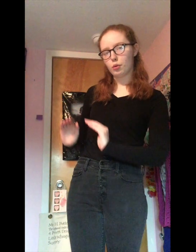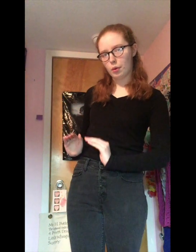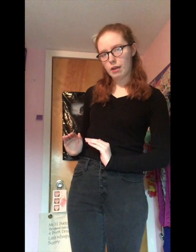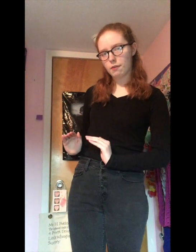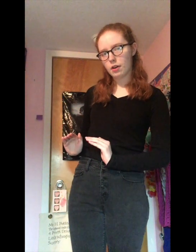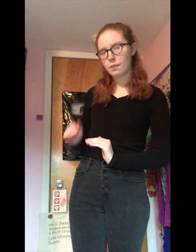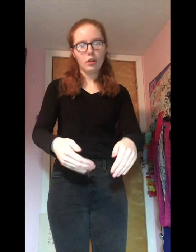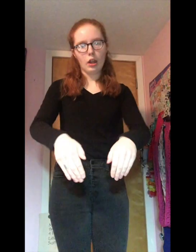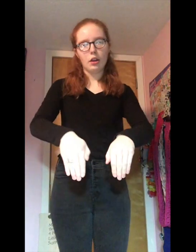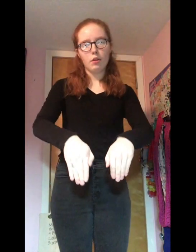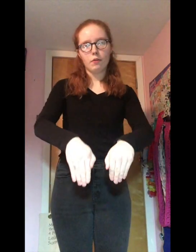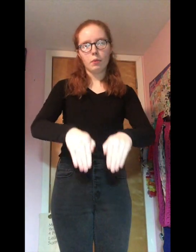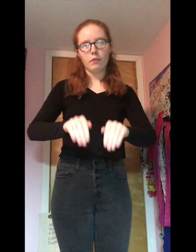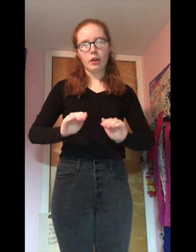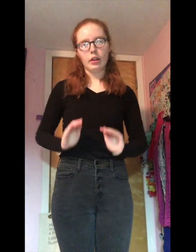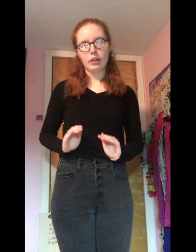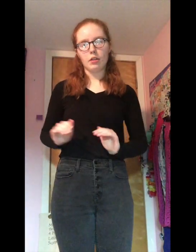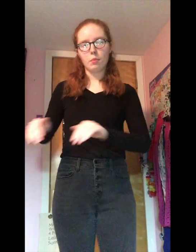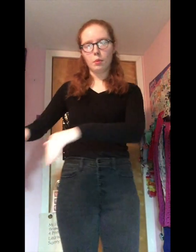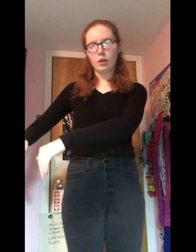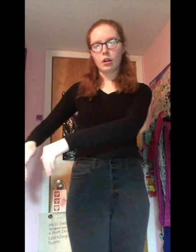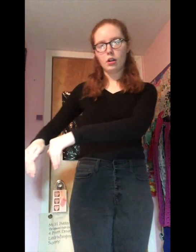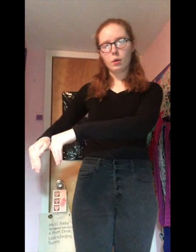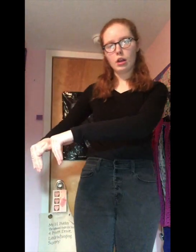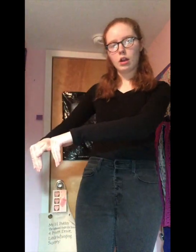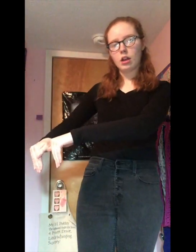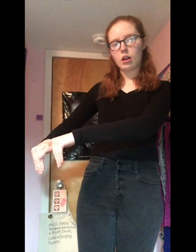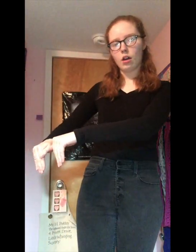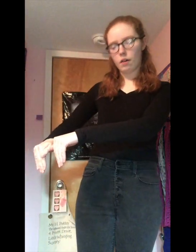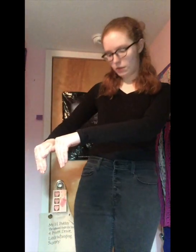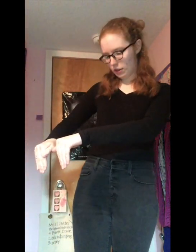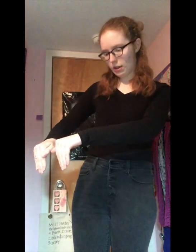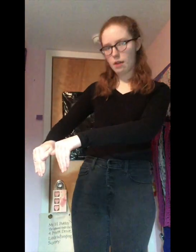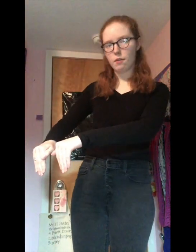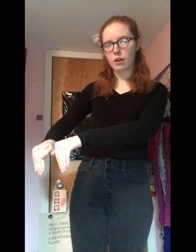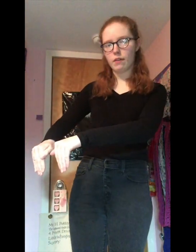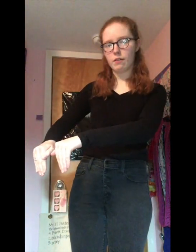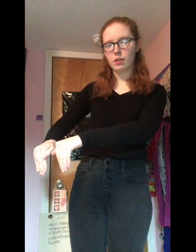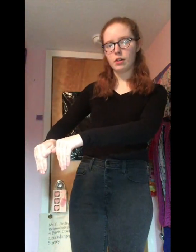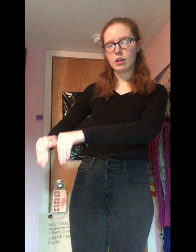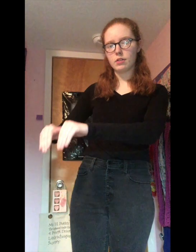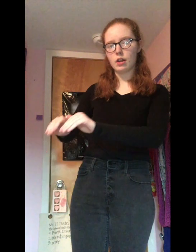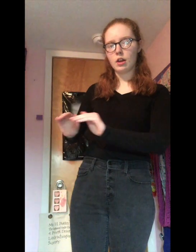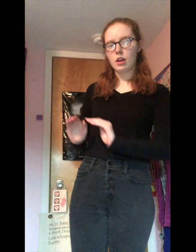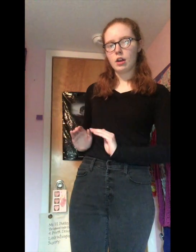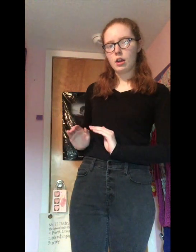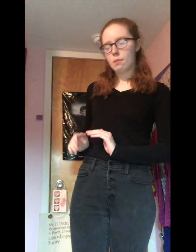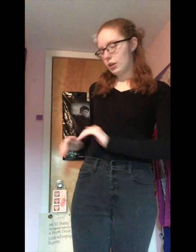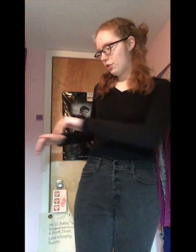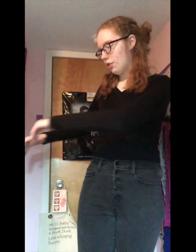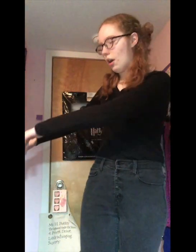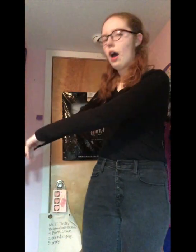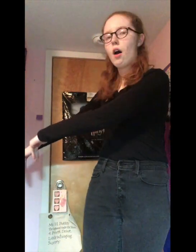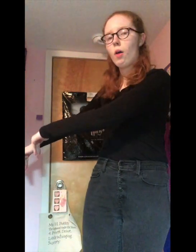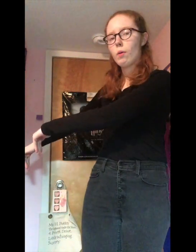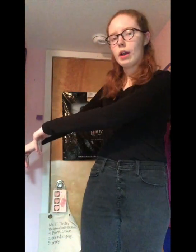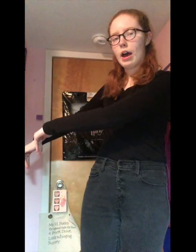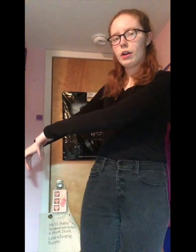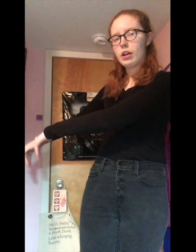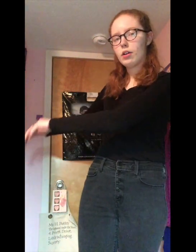grave. You can do it from the front like this, but we're going to do it off to the side 45 degrees. Make sure you're not all the way out here